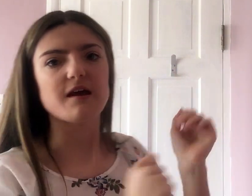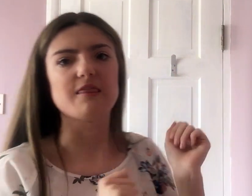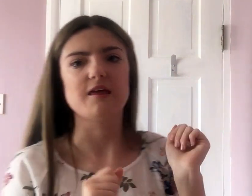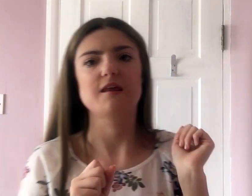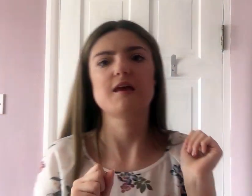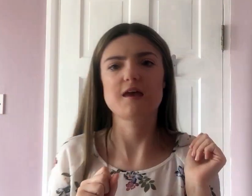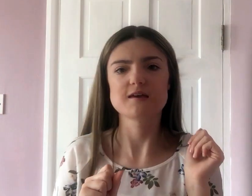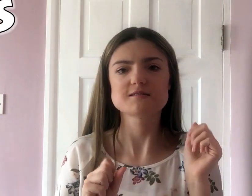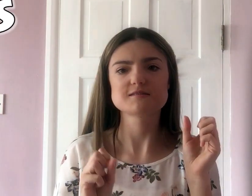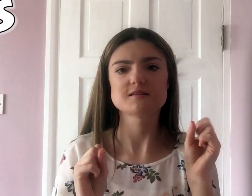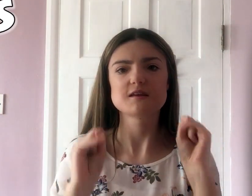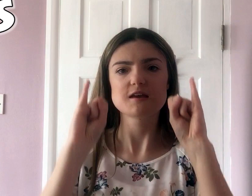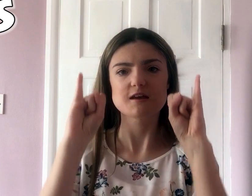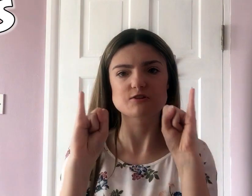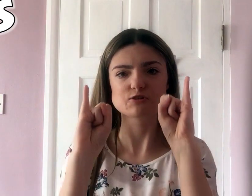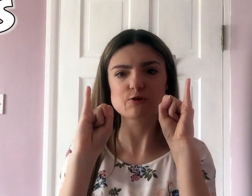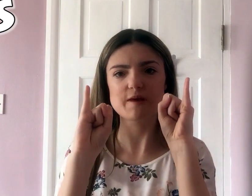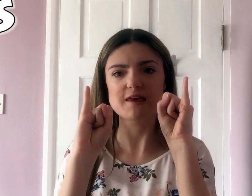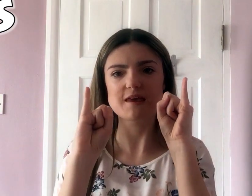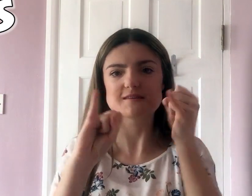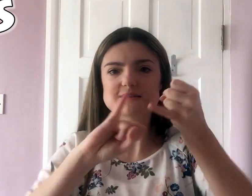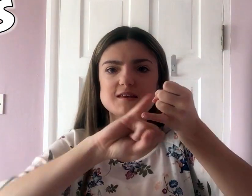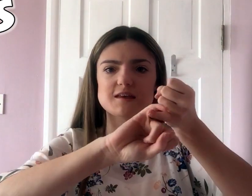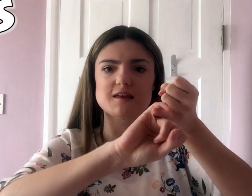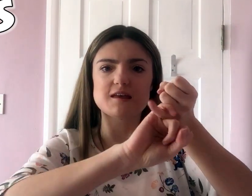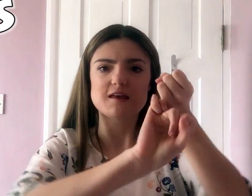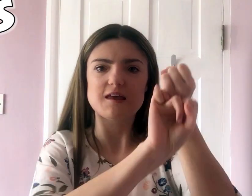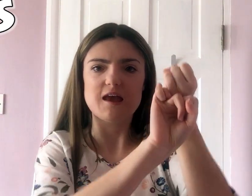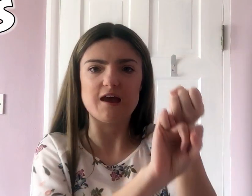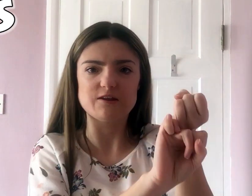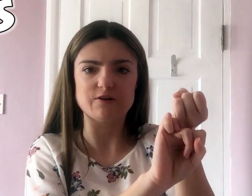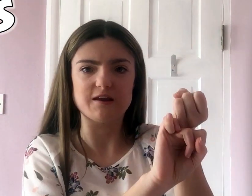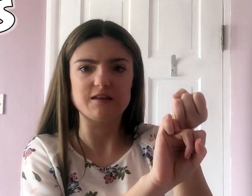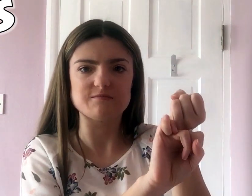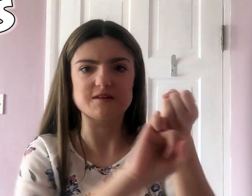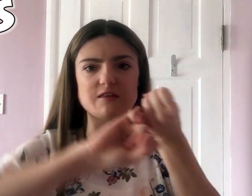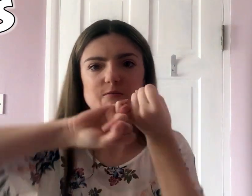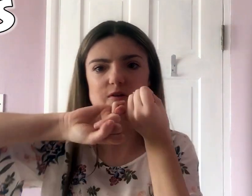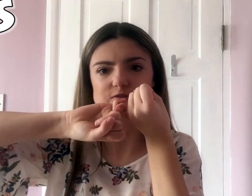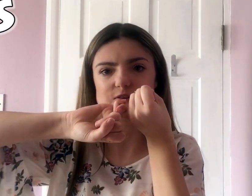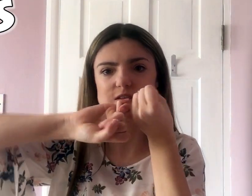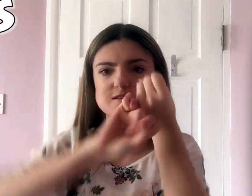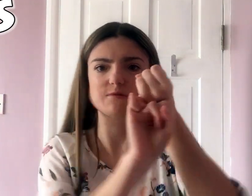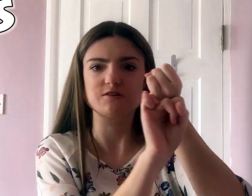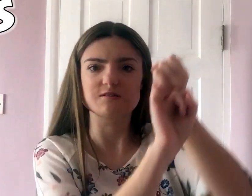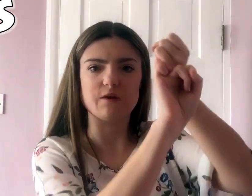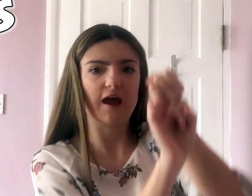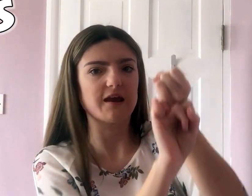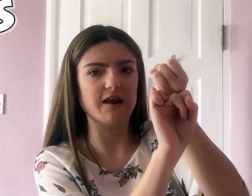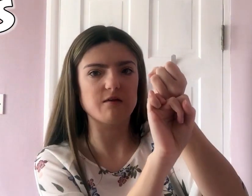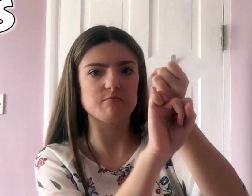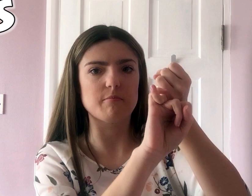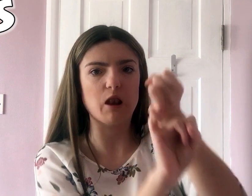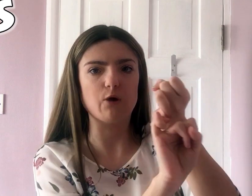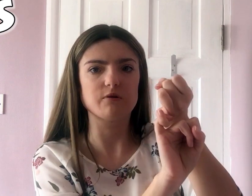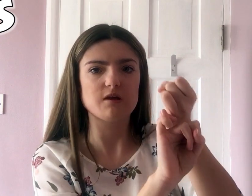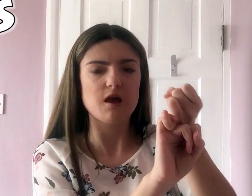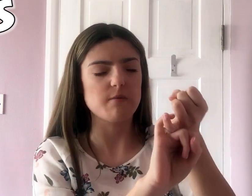And then S is your two pinkies and you're linking them together. We're not doing this, we're hanging it below, a bit